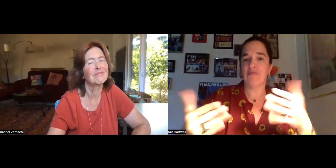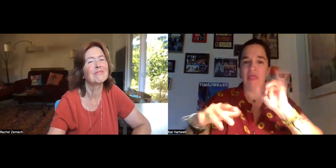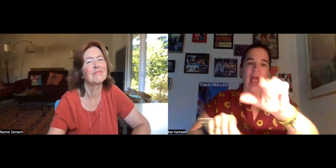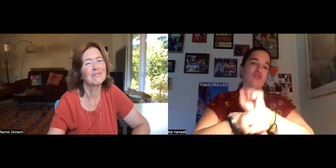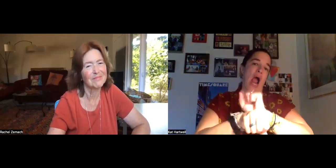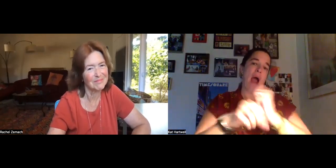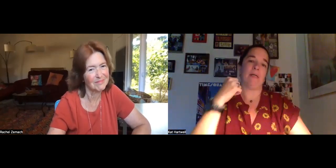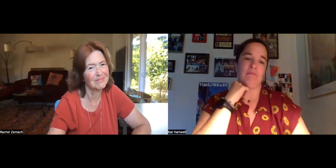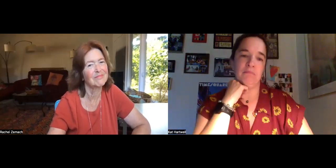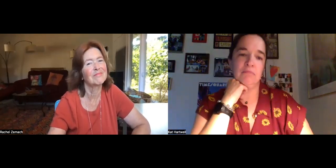that job?